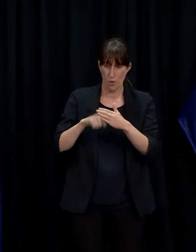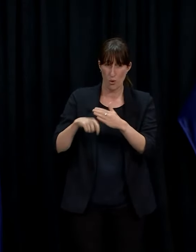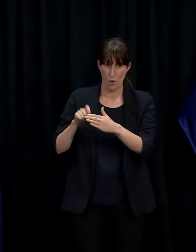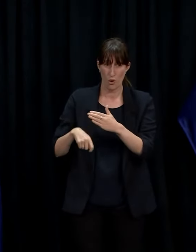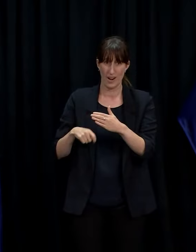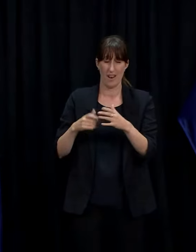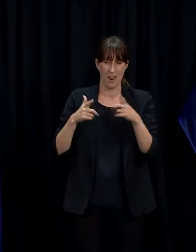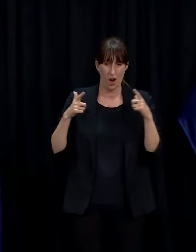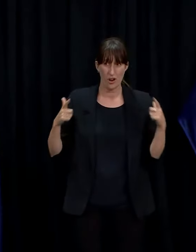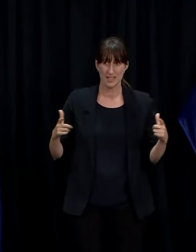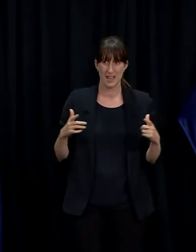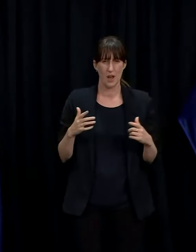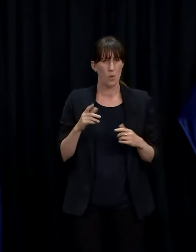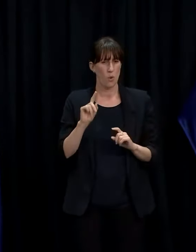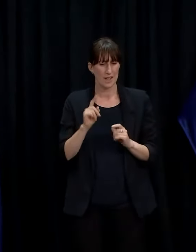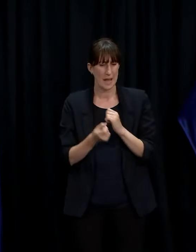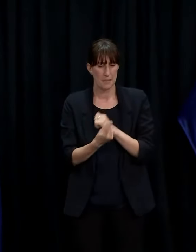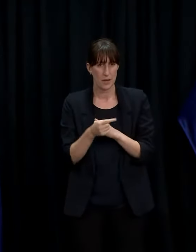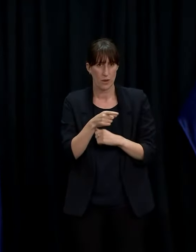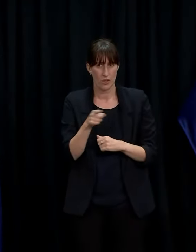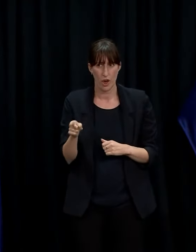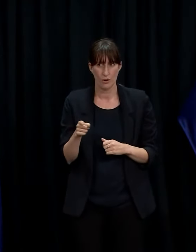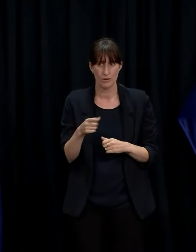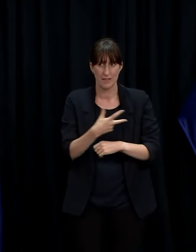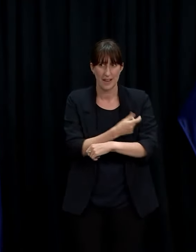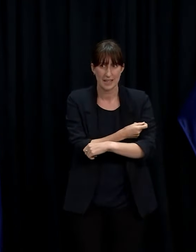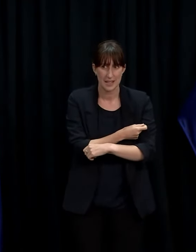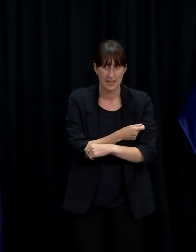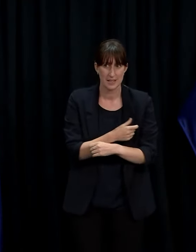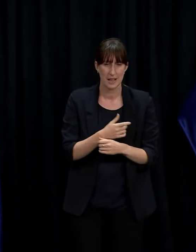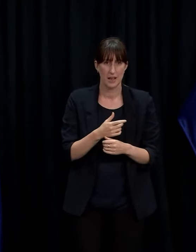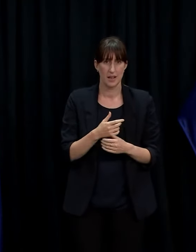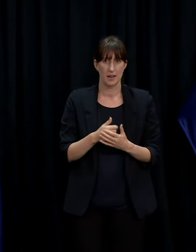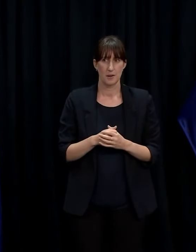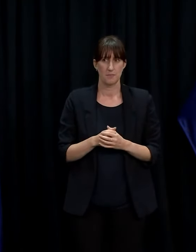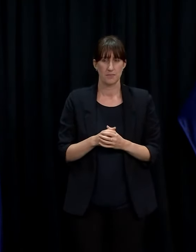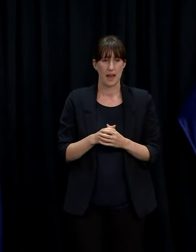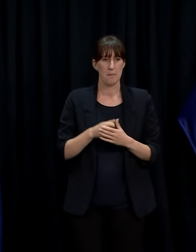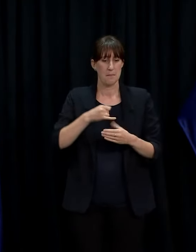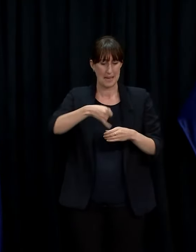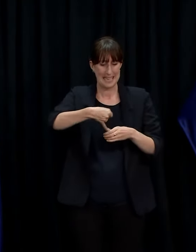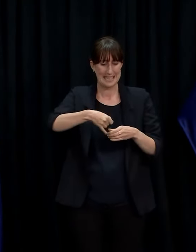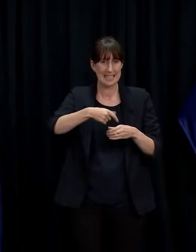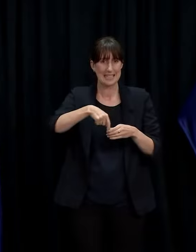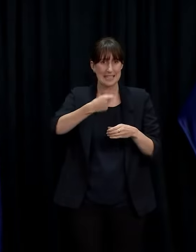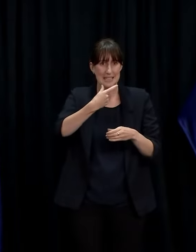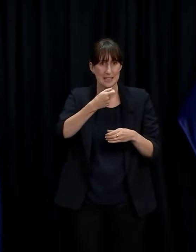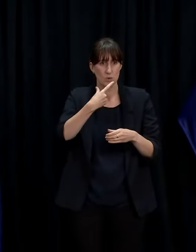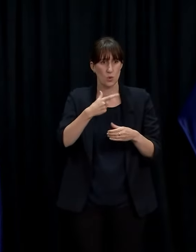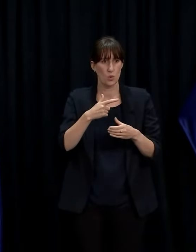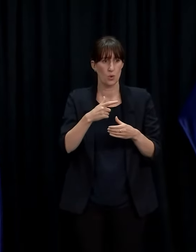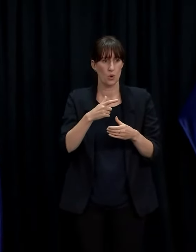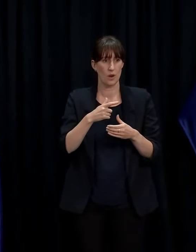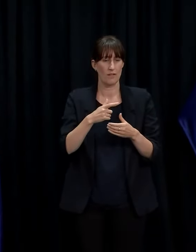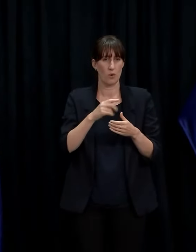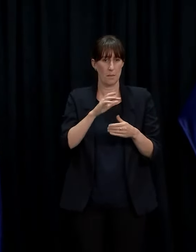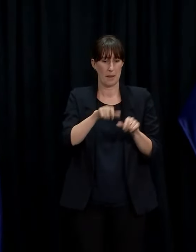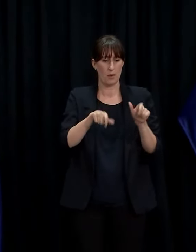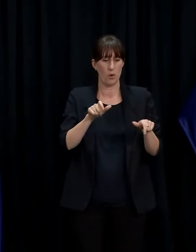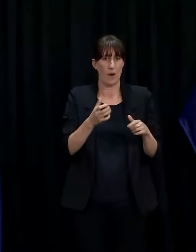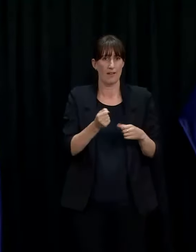things often happening when people are dying before the hospital is really able to order the medicine and use it? I do understand Minister Little's going to provide some